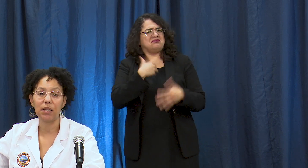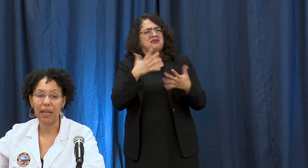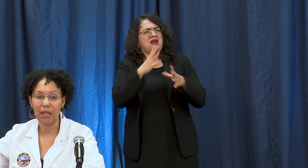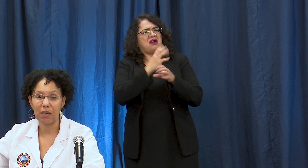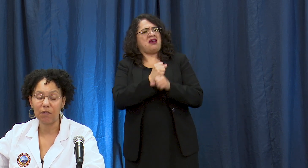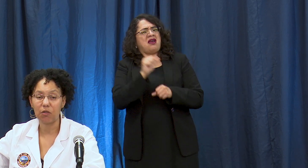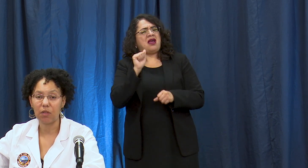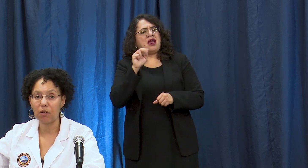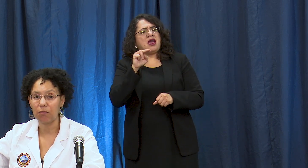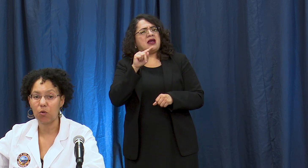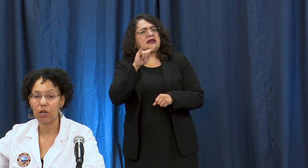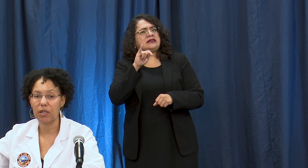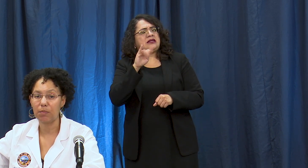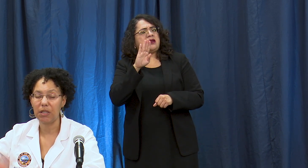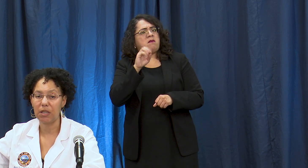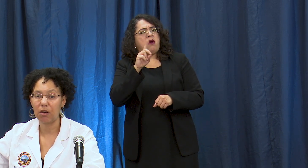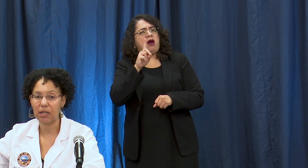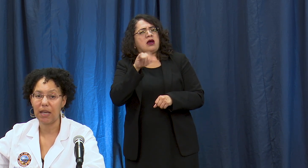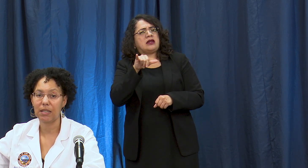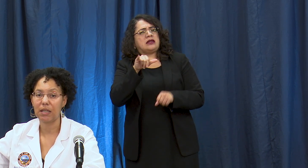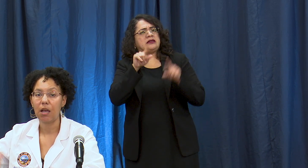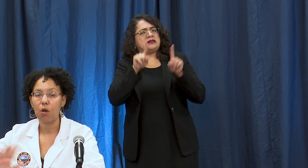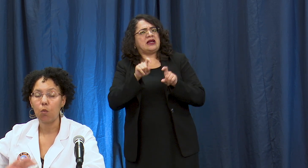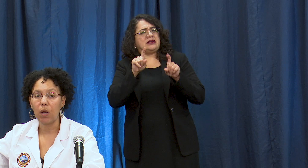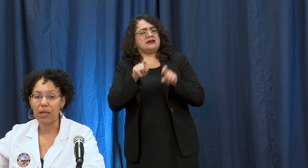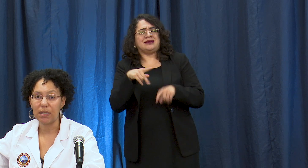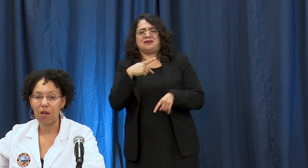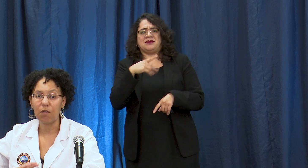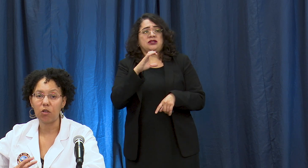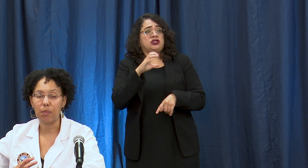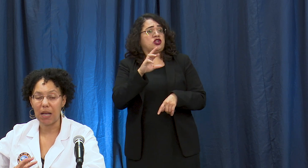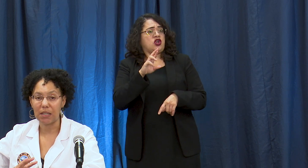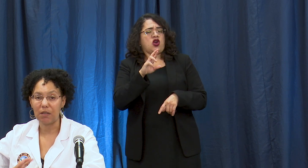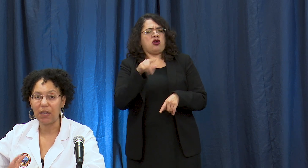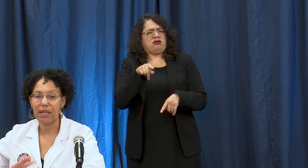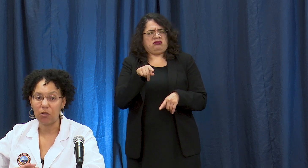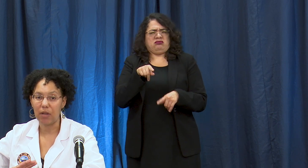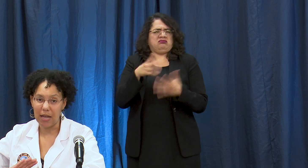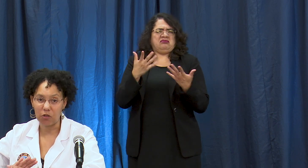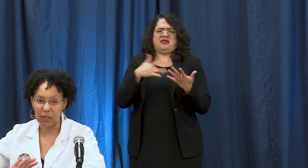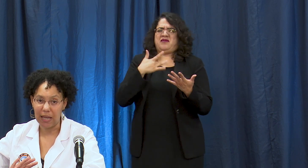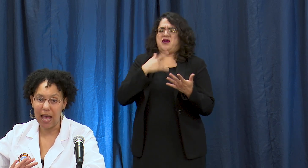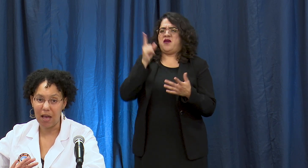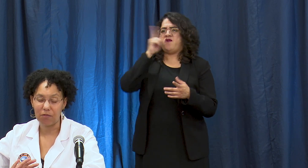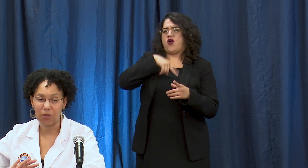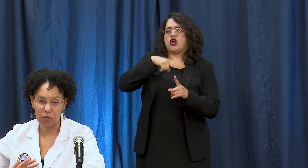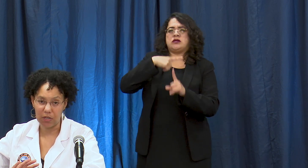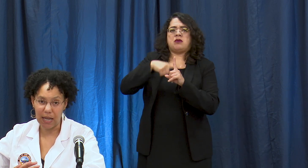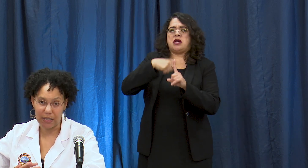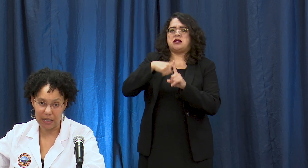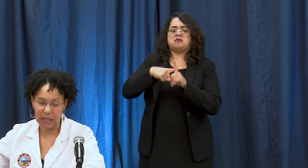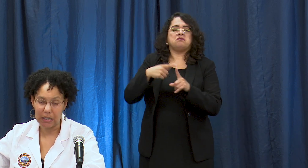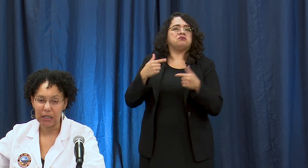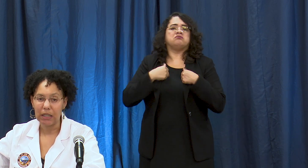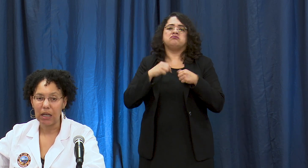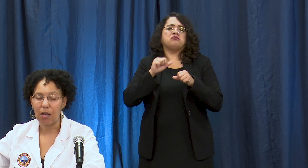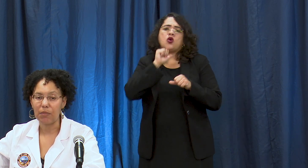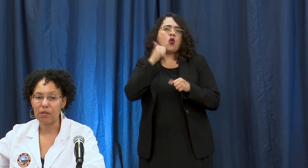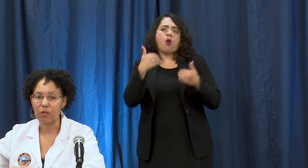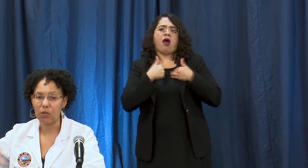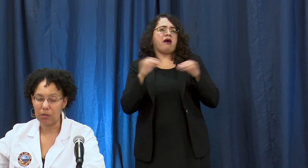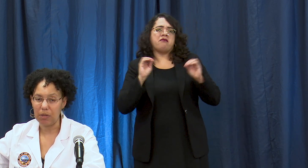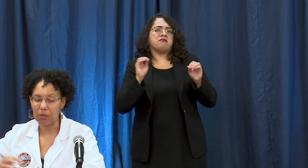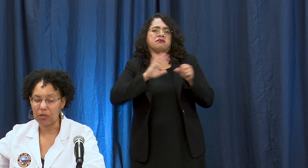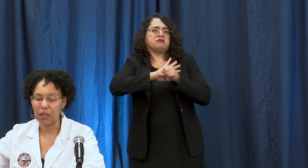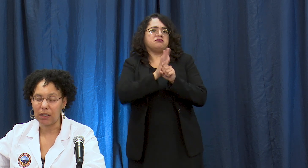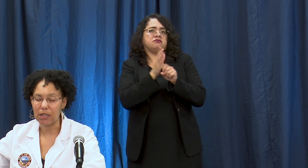test was negative, so therefore this PCR test was a false positive, and I don't actually have COVID-19.